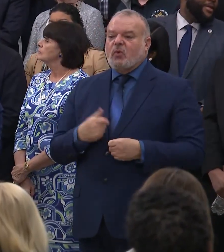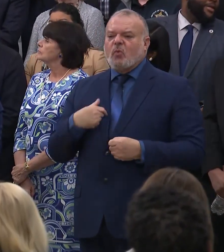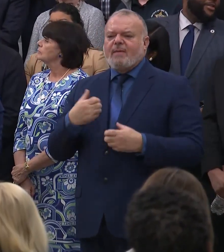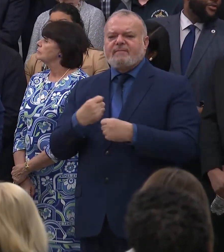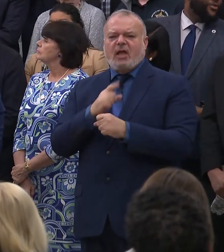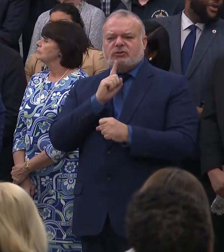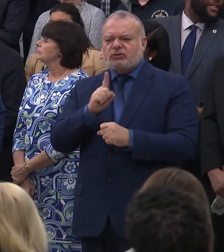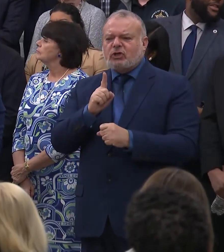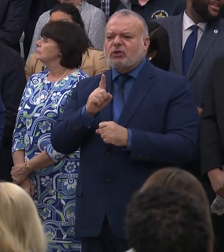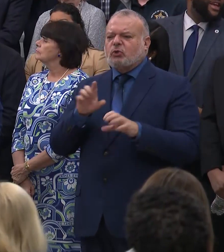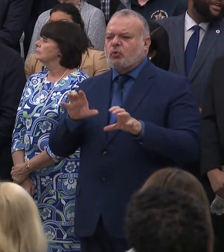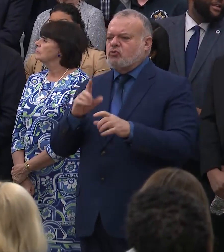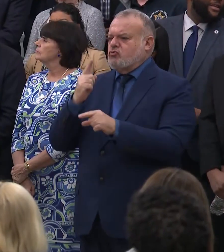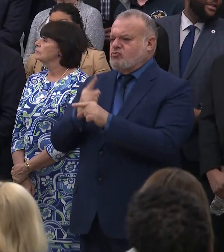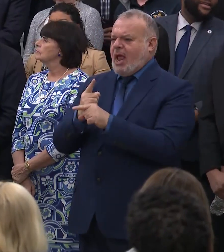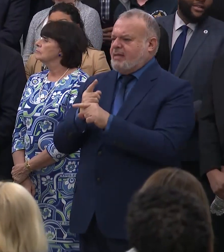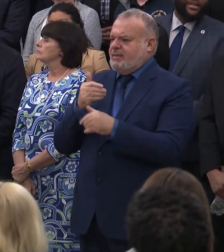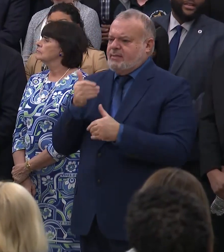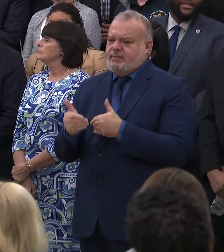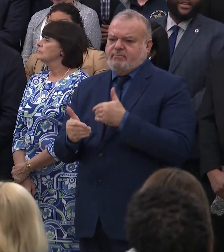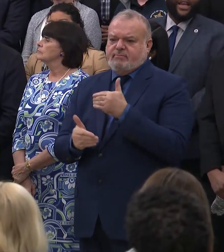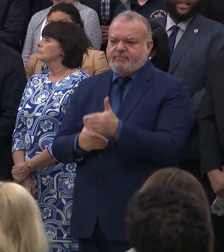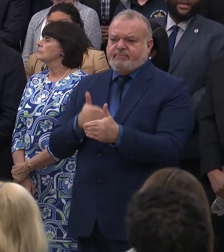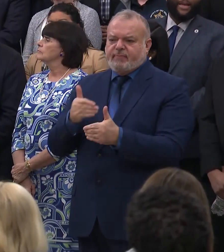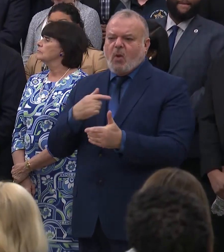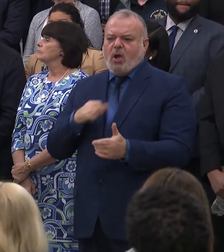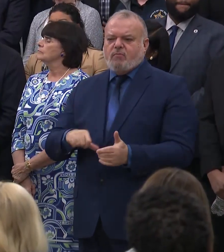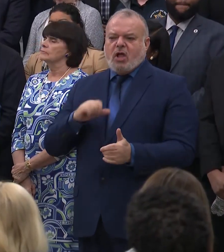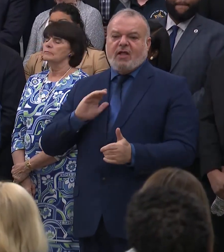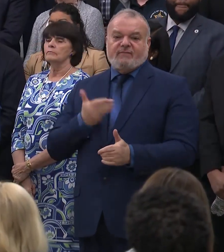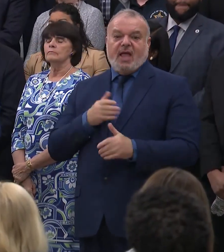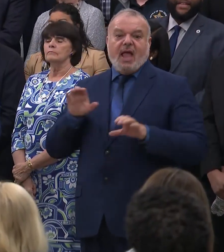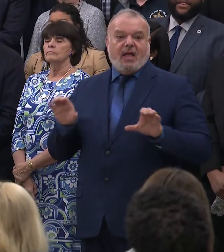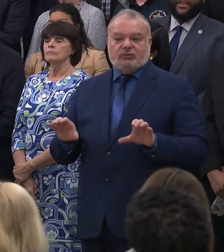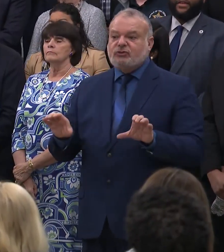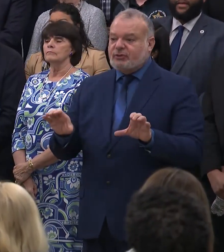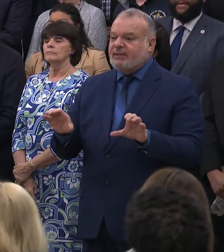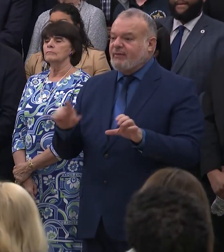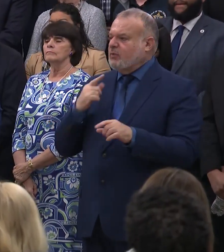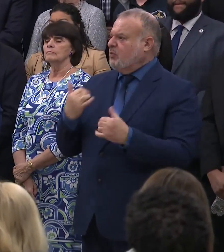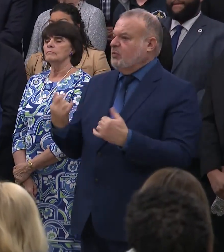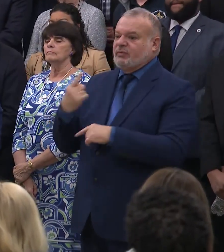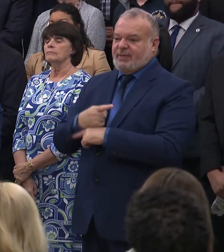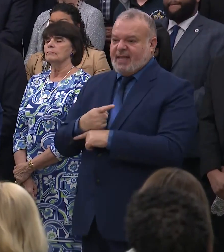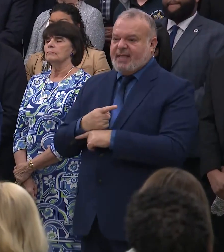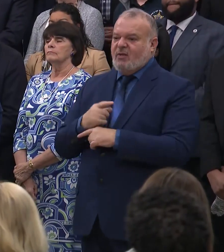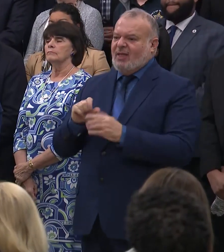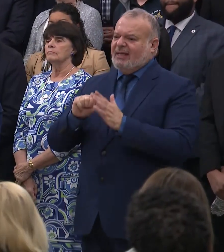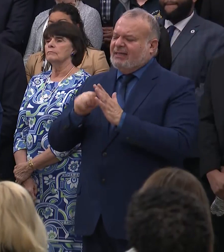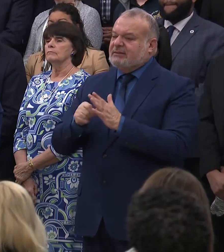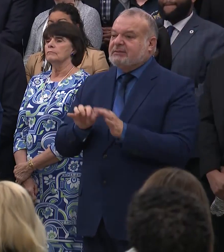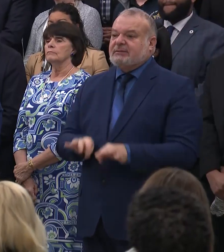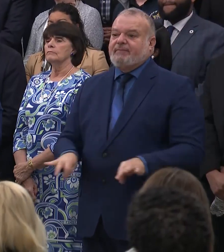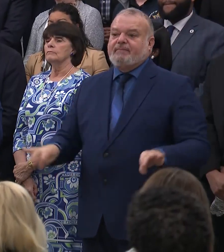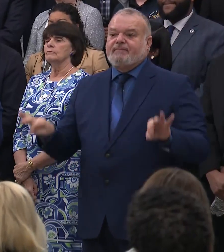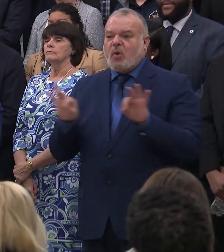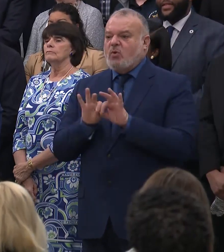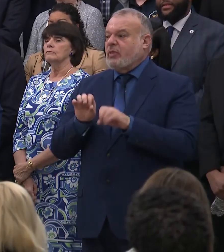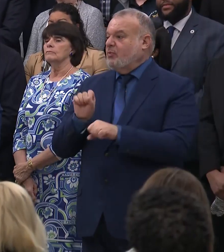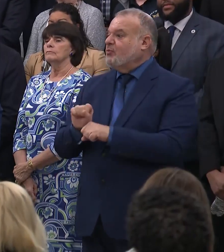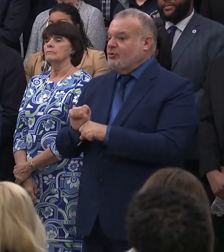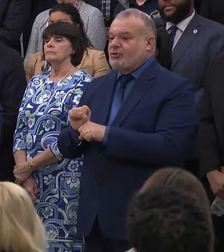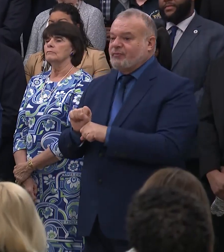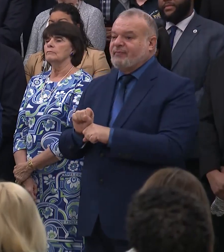of the action that we take today, and I don't want to understate its importance in terms of what it says about